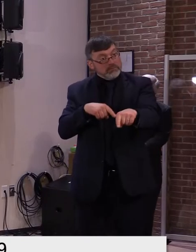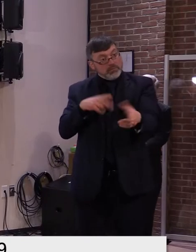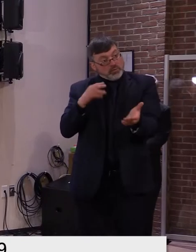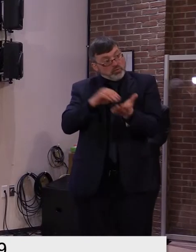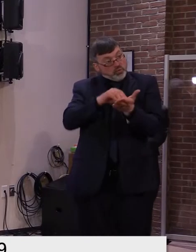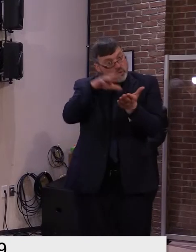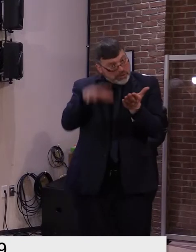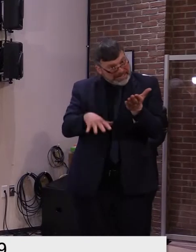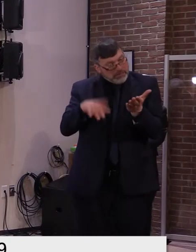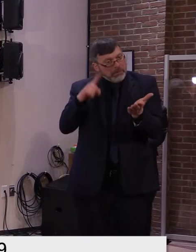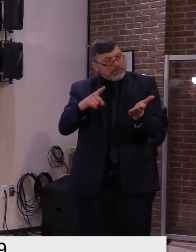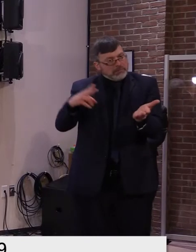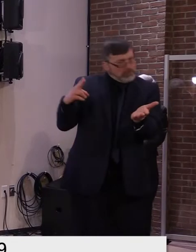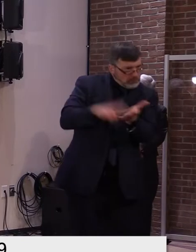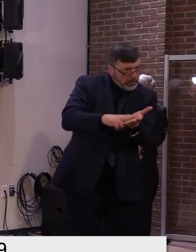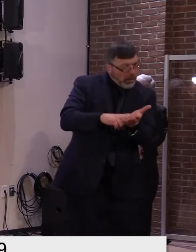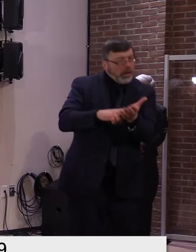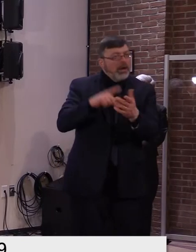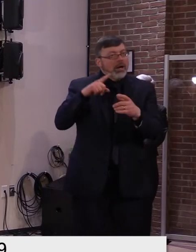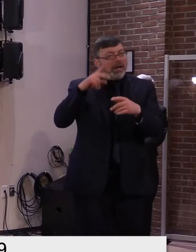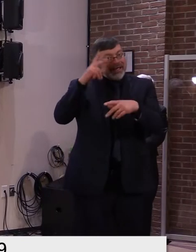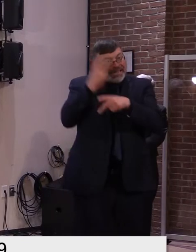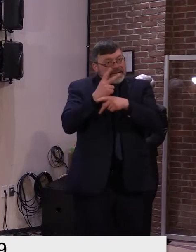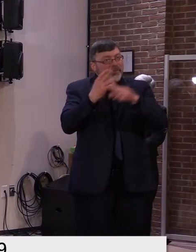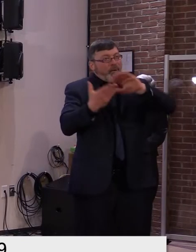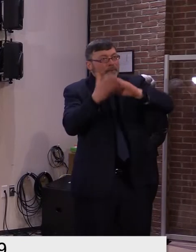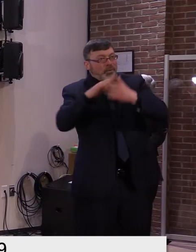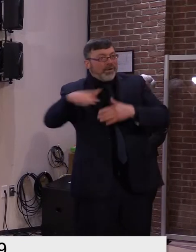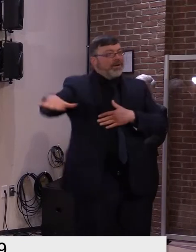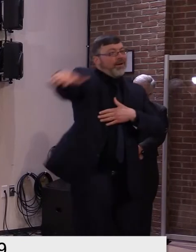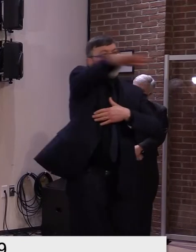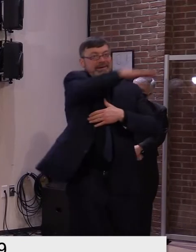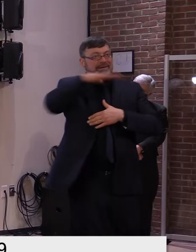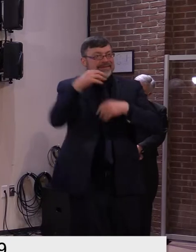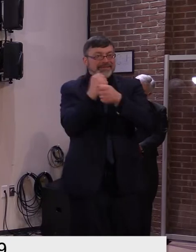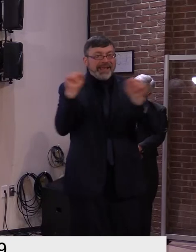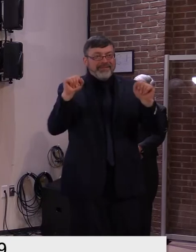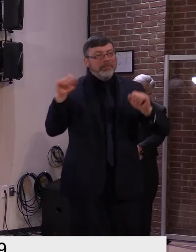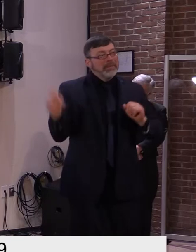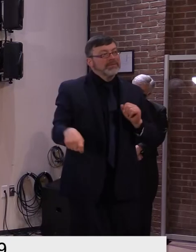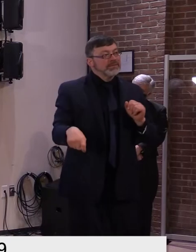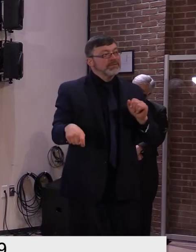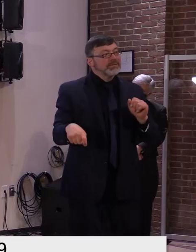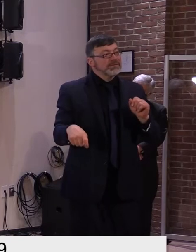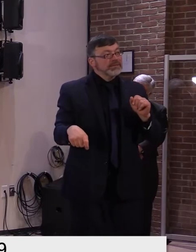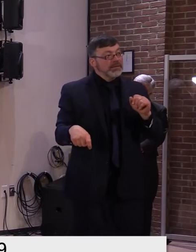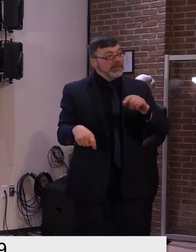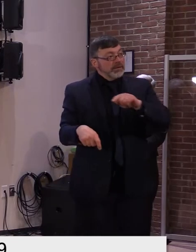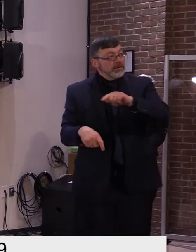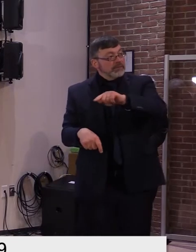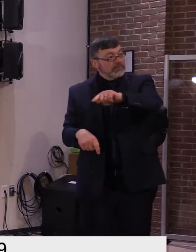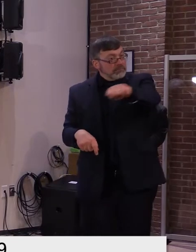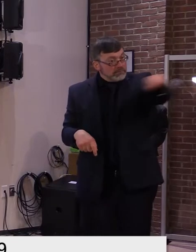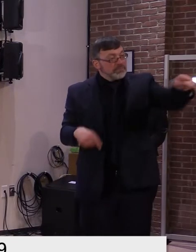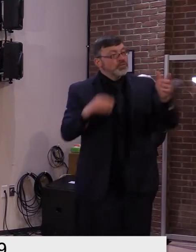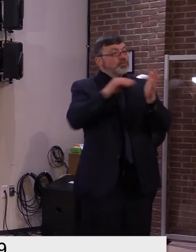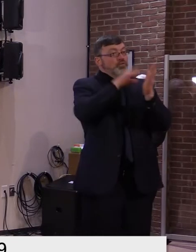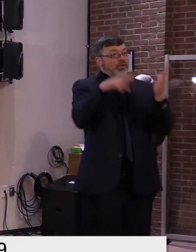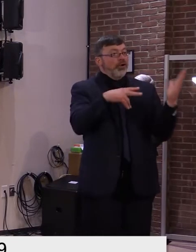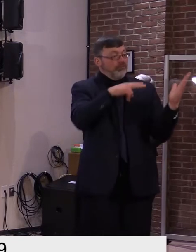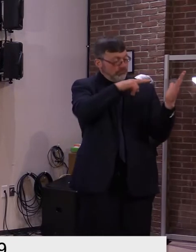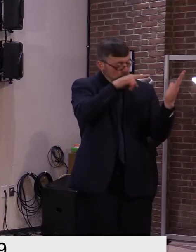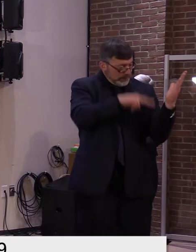So students came in with their eyes wide open. They knew what the contract was, and I don't know the